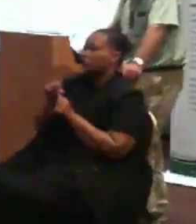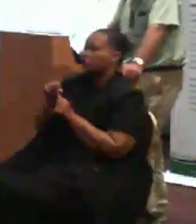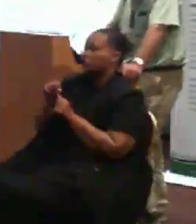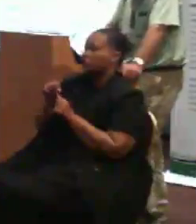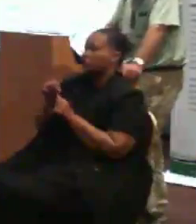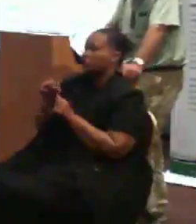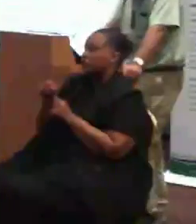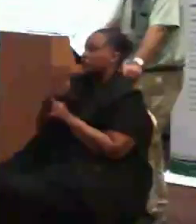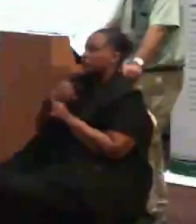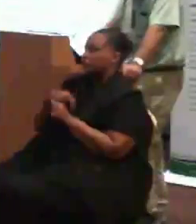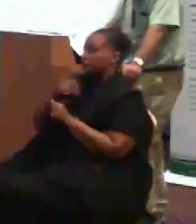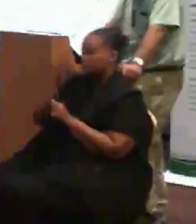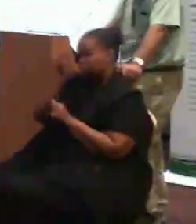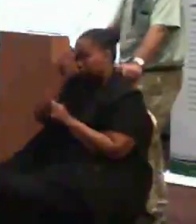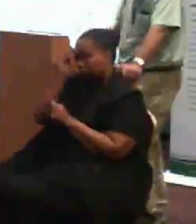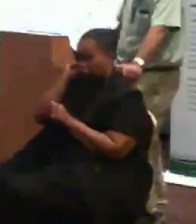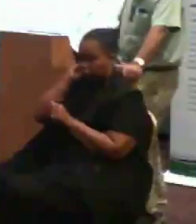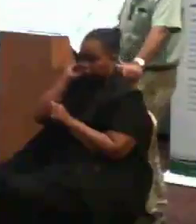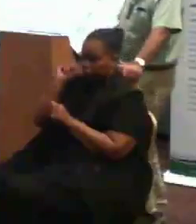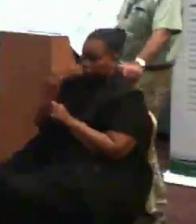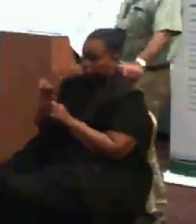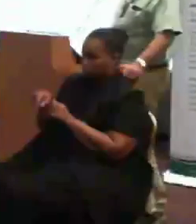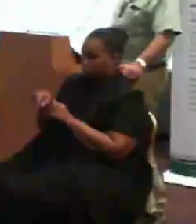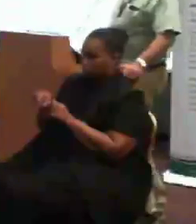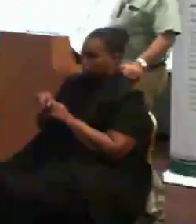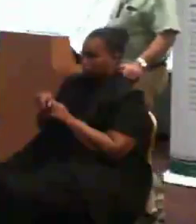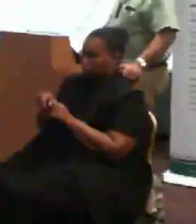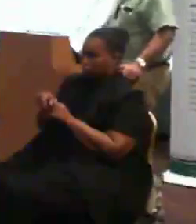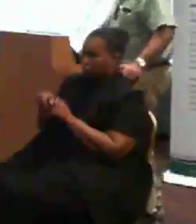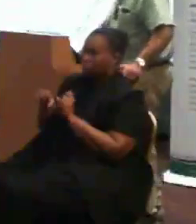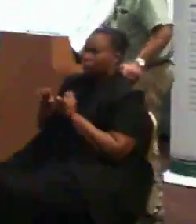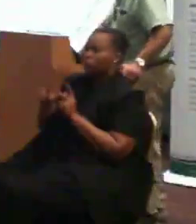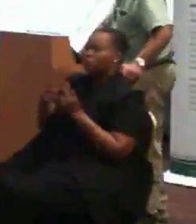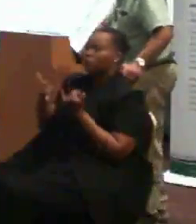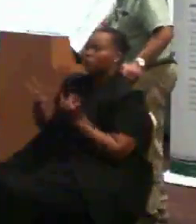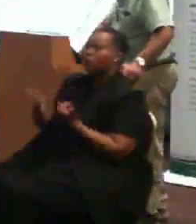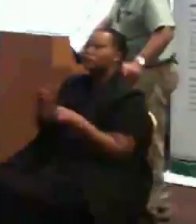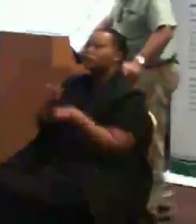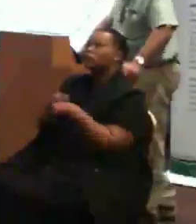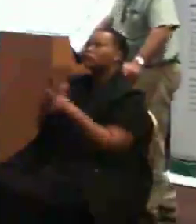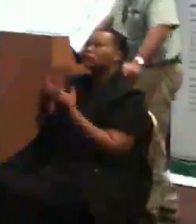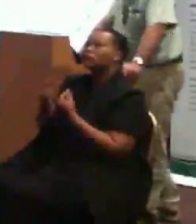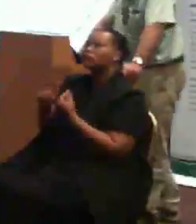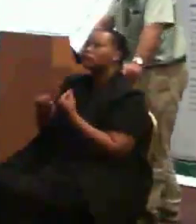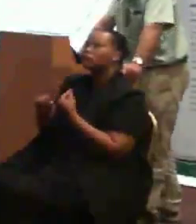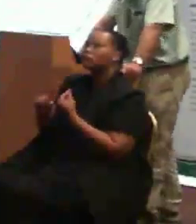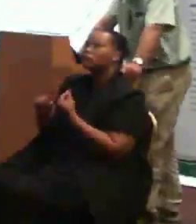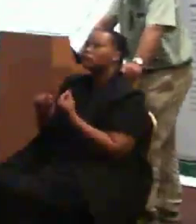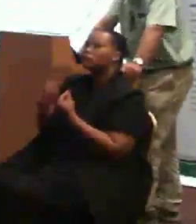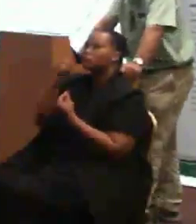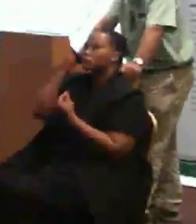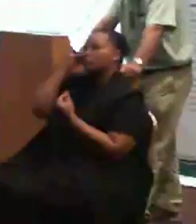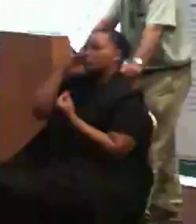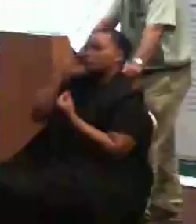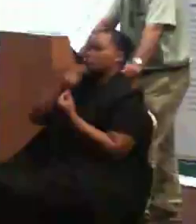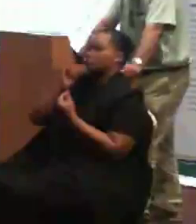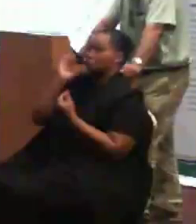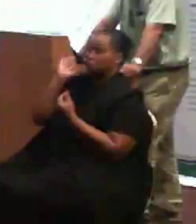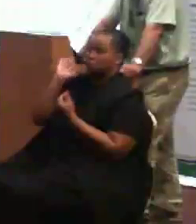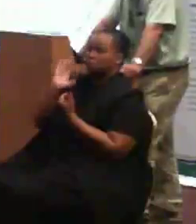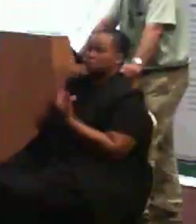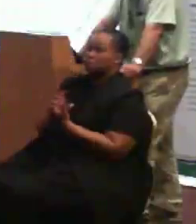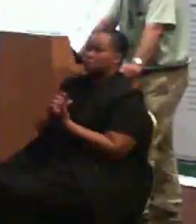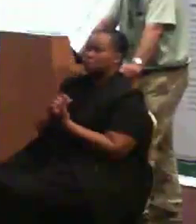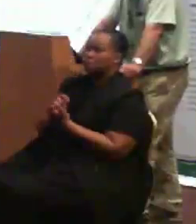take that in consideration. So what needs to be done? That is my suggestions.